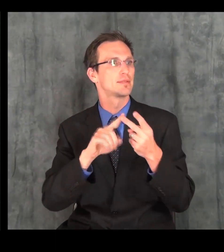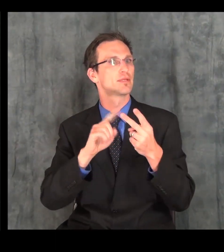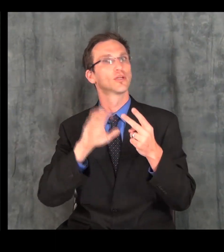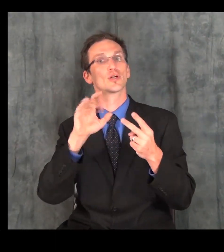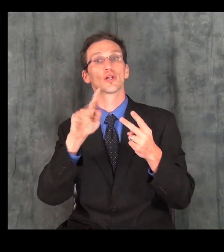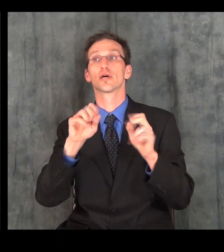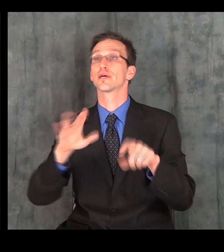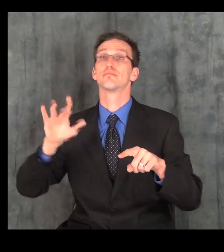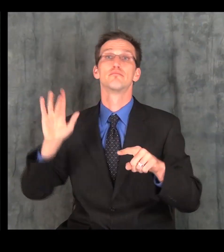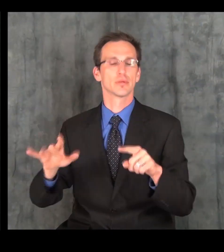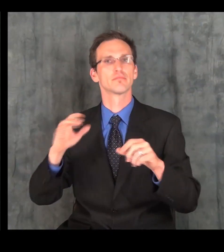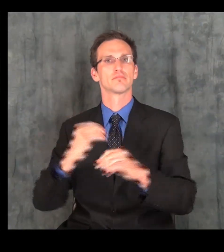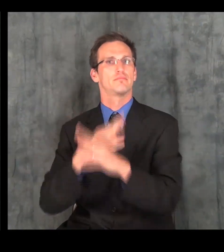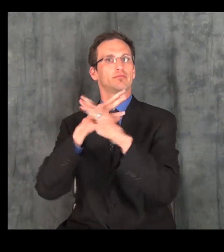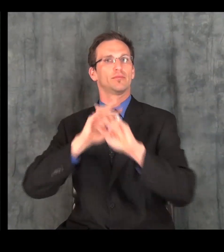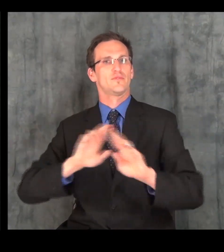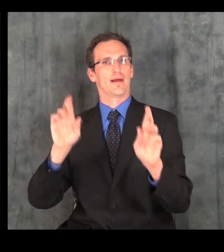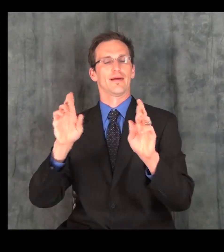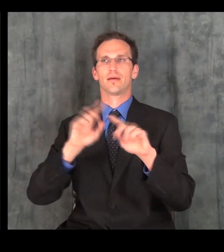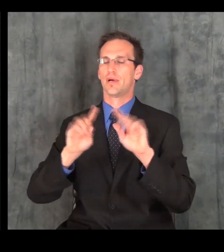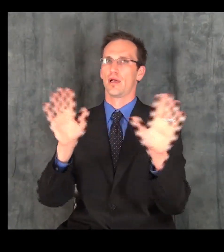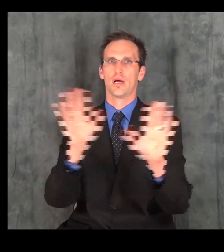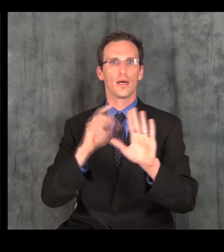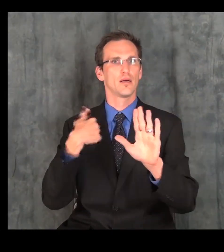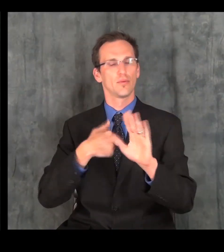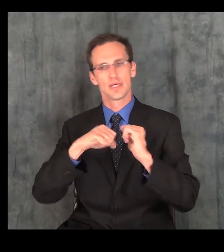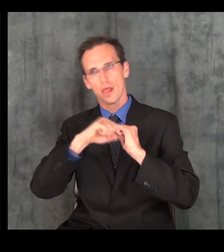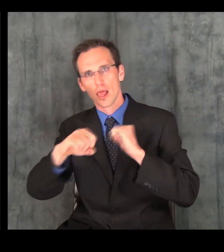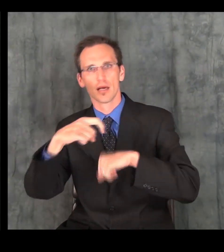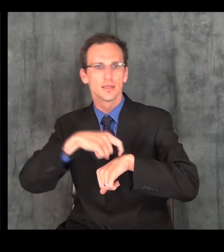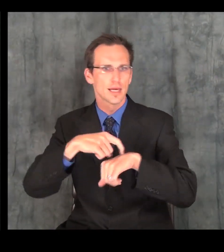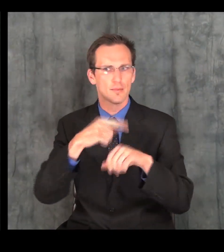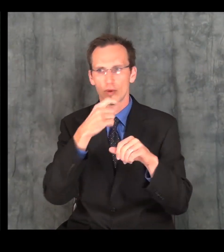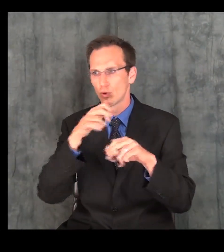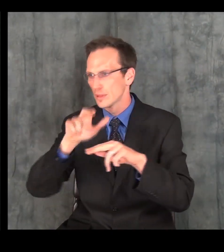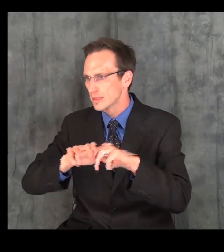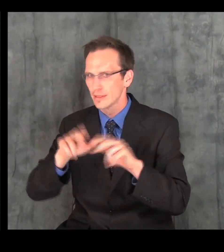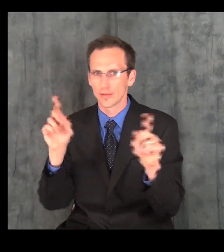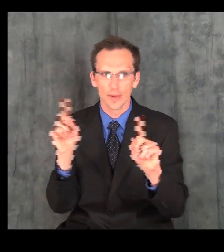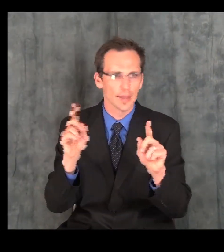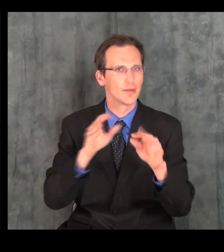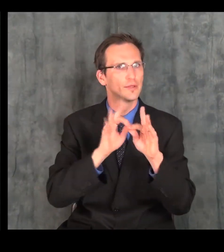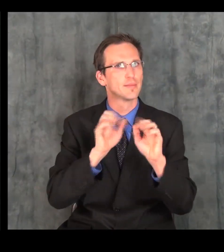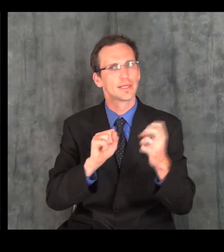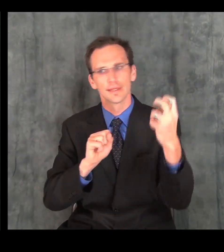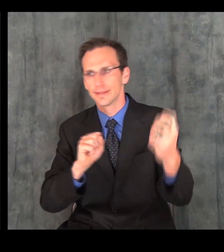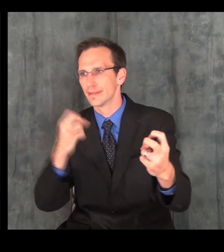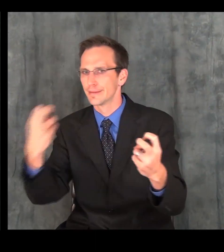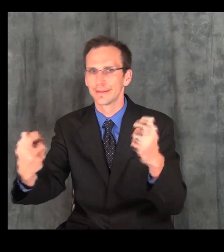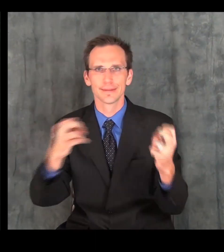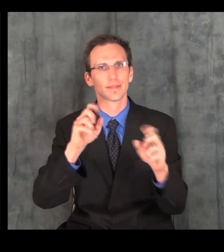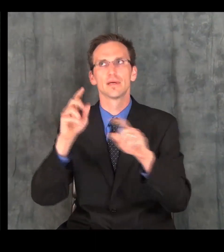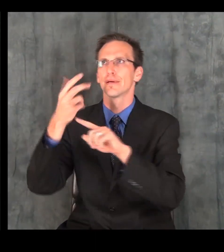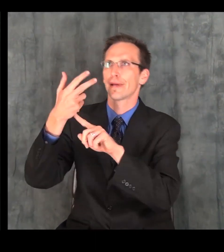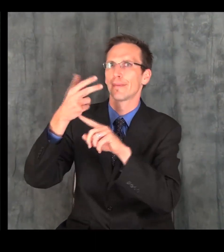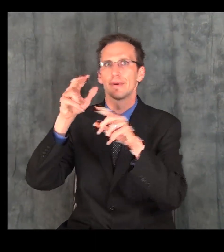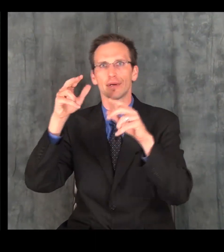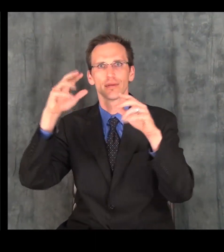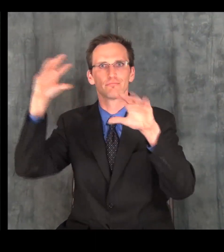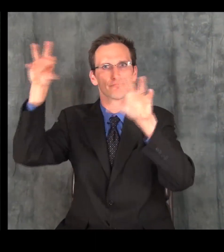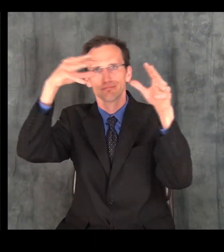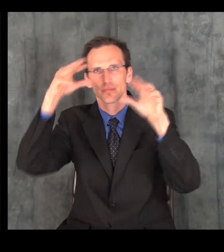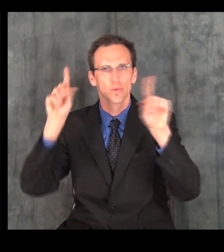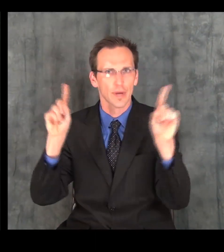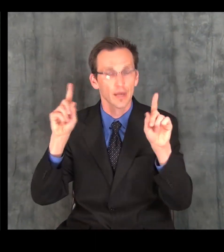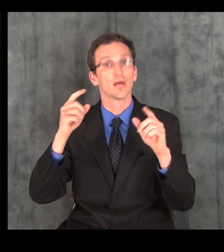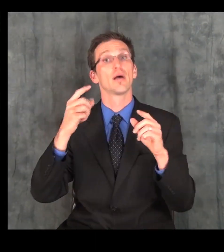found it actually took a lot of time to figure out who needed to sit where the interpreter could go and which camera could be seen by them. And we were only using one